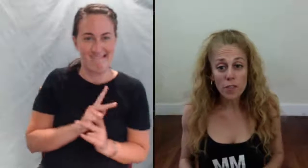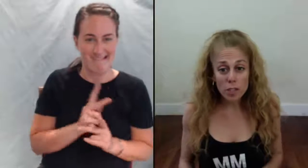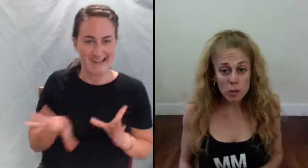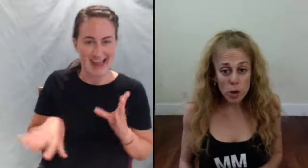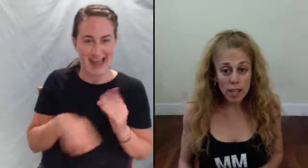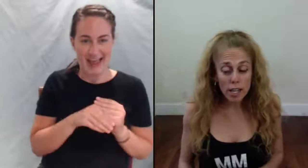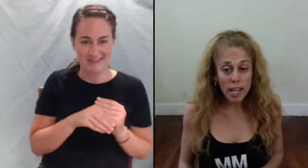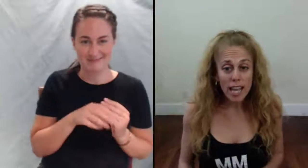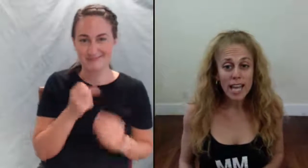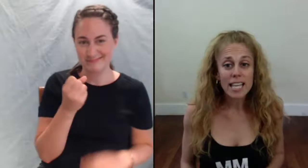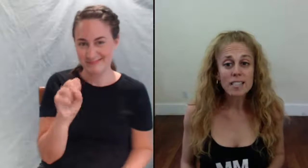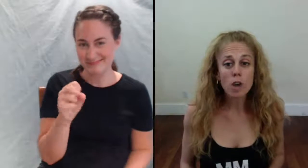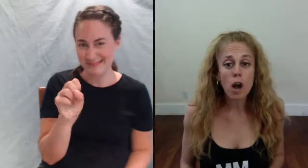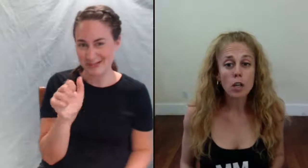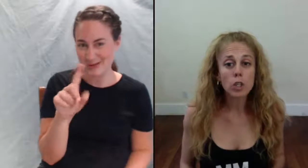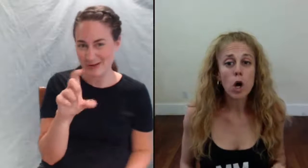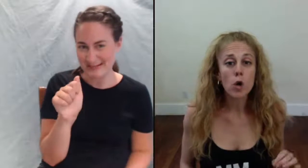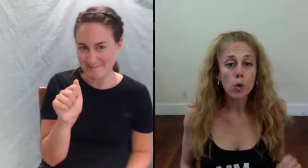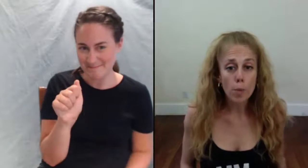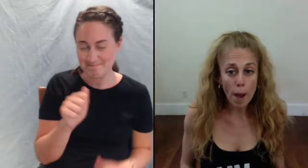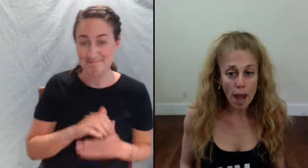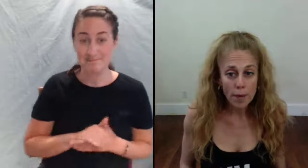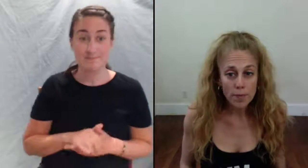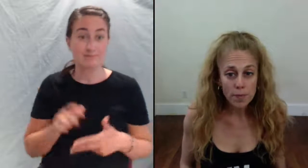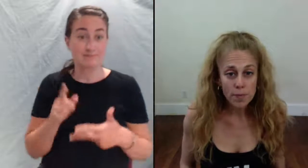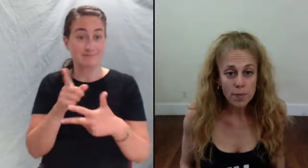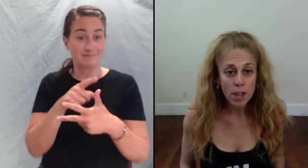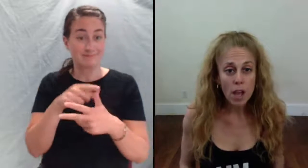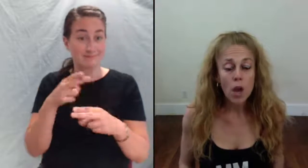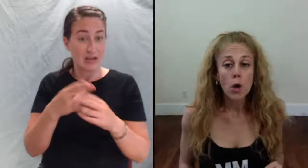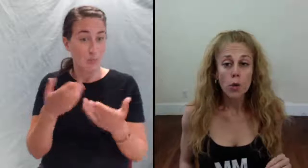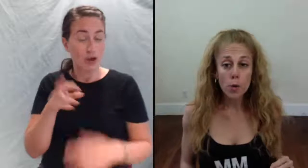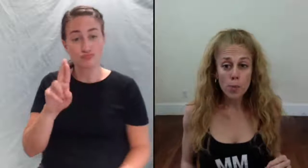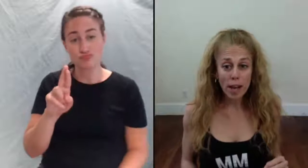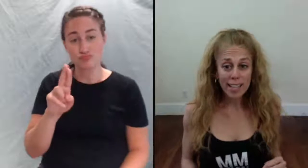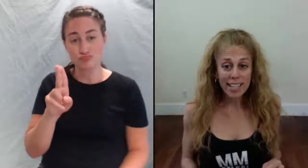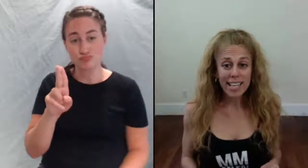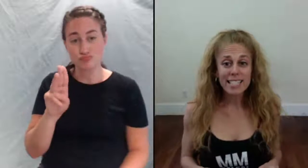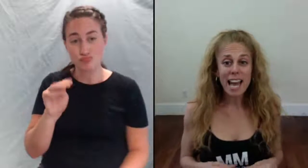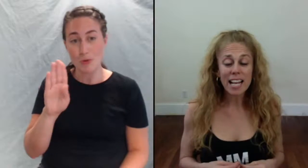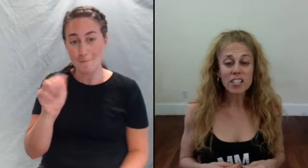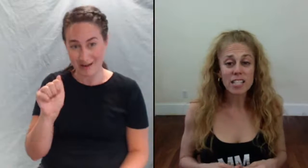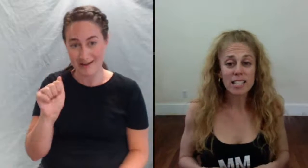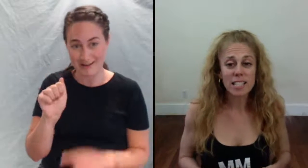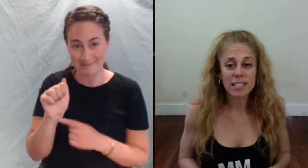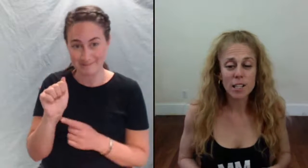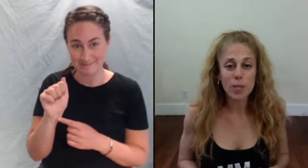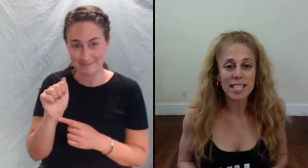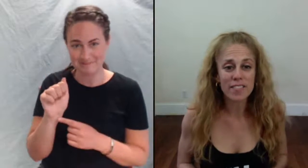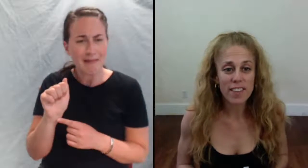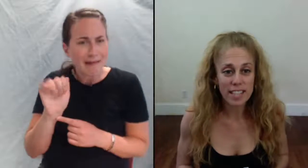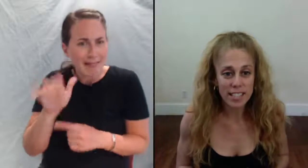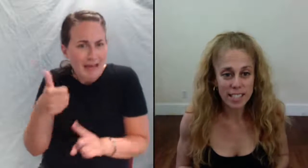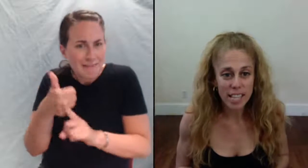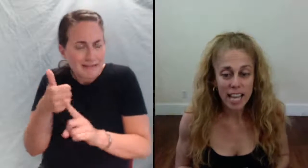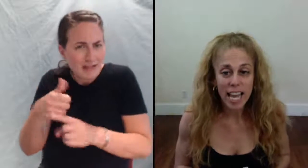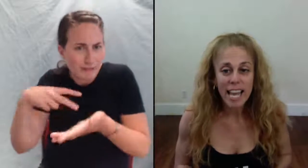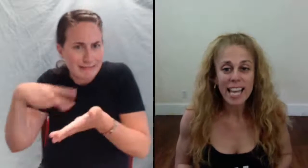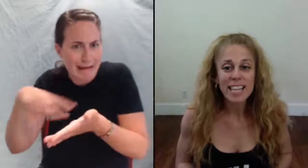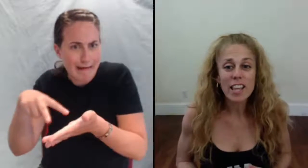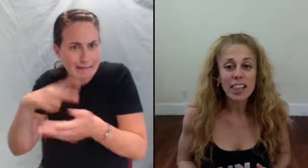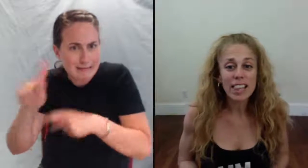So the first one is called rumba. Rumba is actually a dance that was